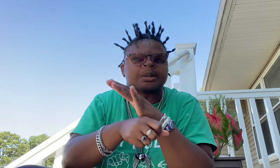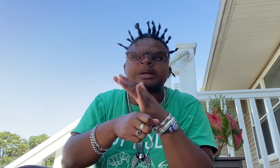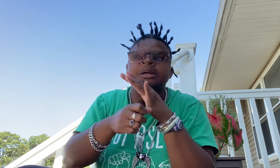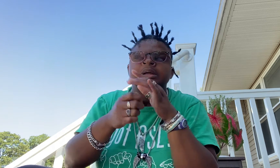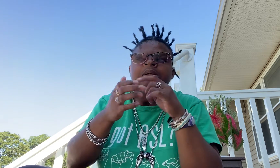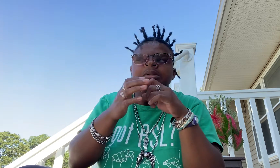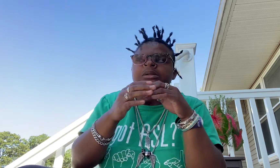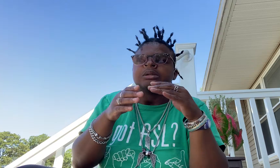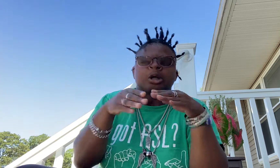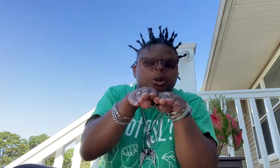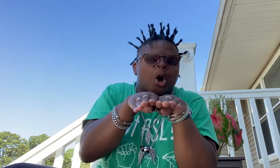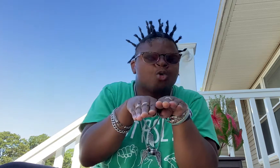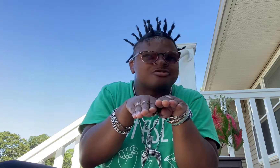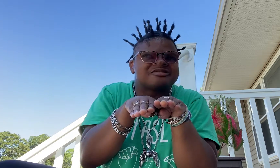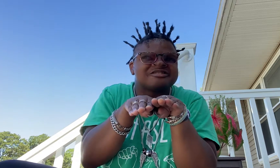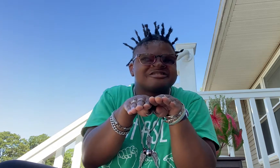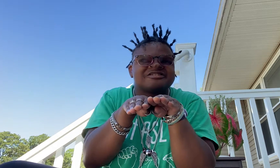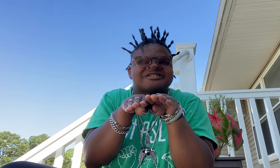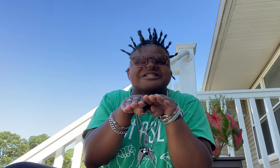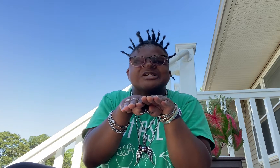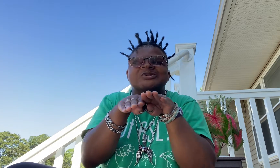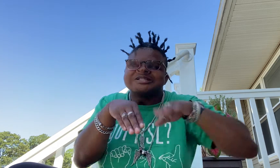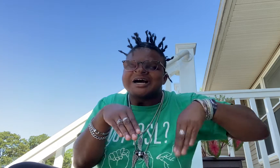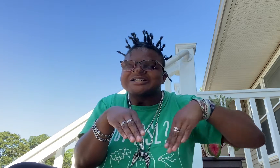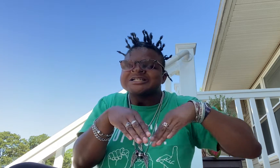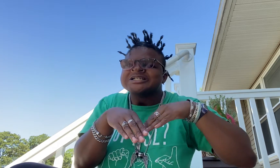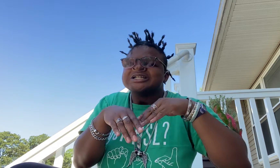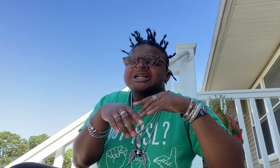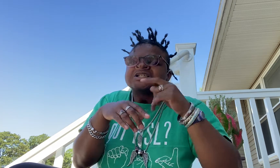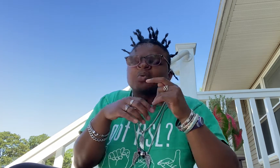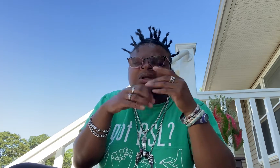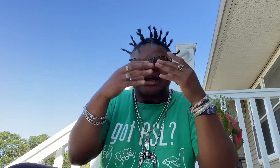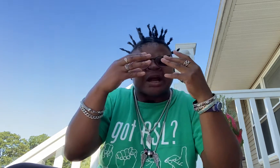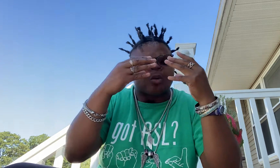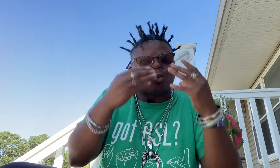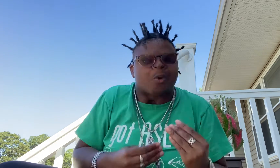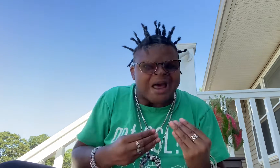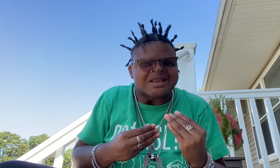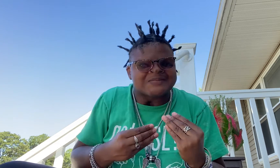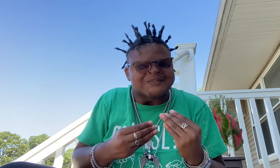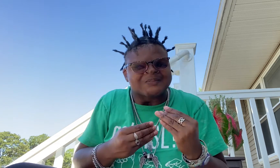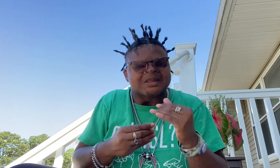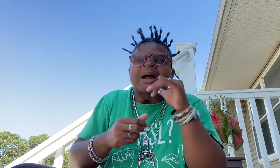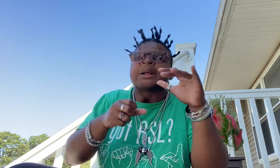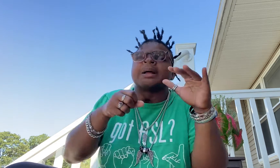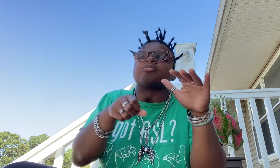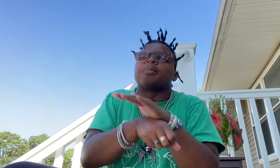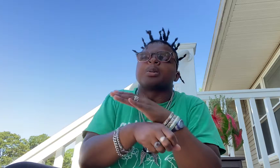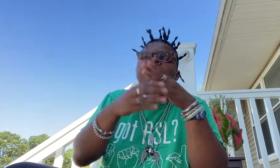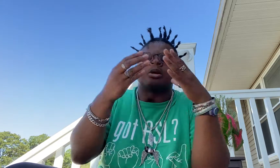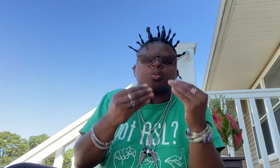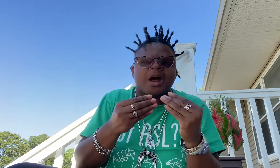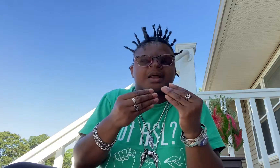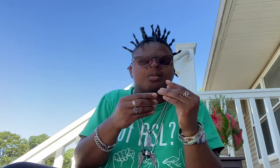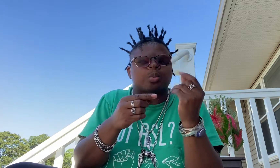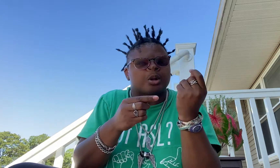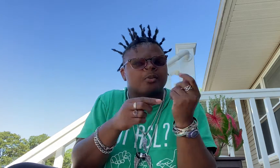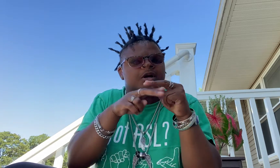completely closed, sealed yet. So once I get it wet, not like completely wet, little bit of